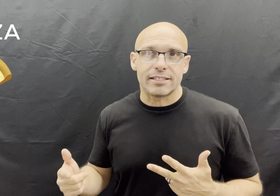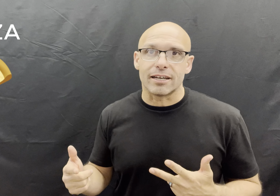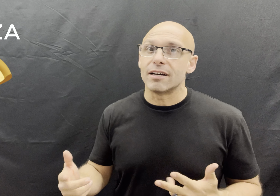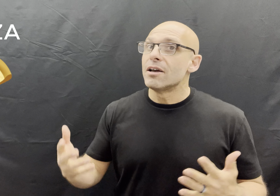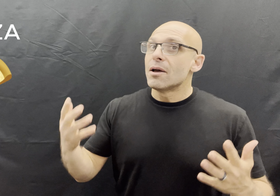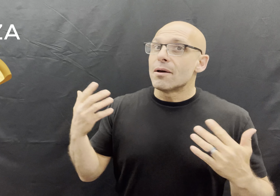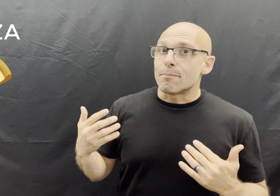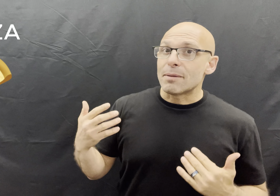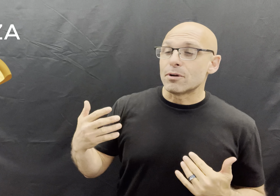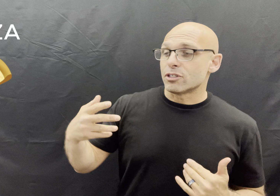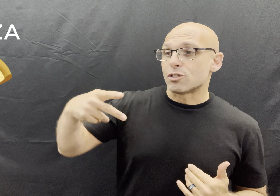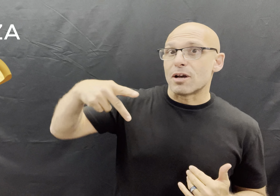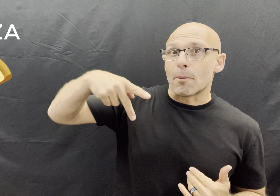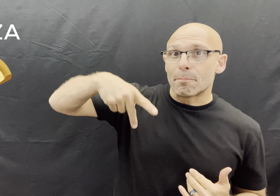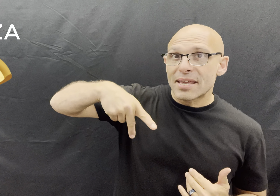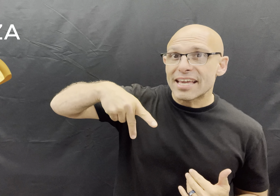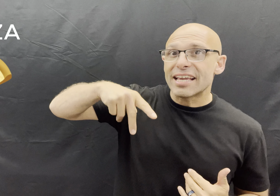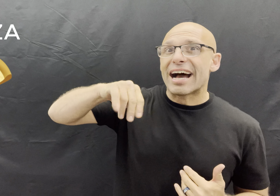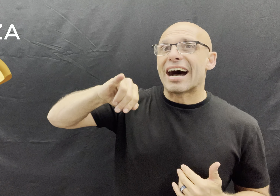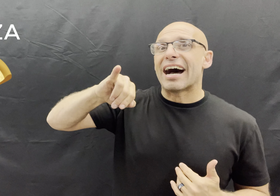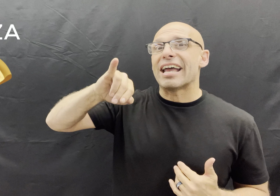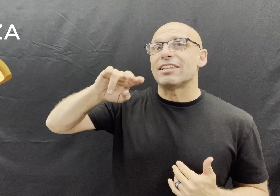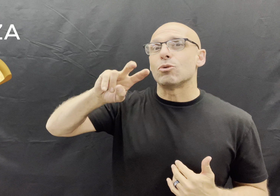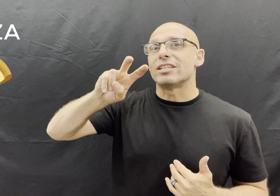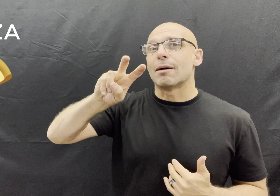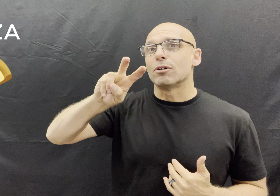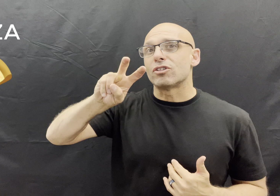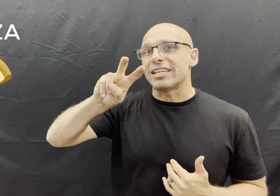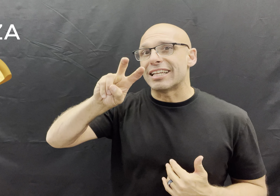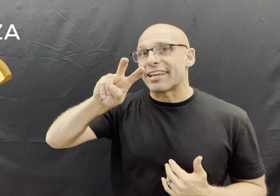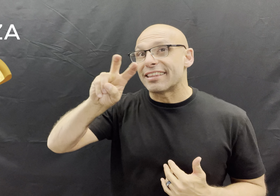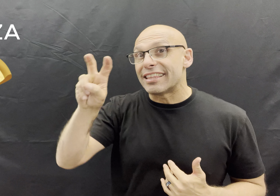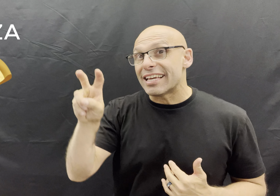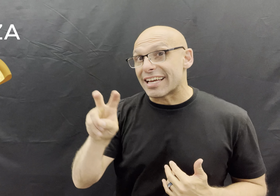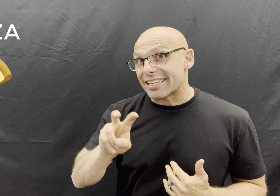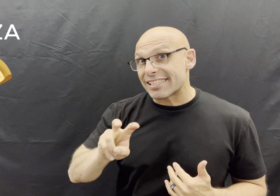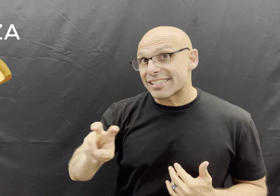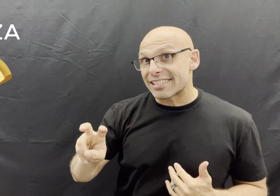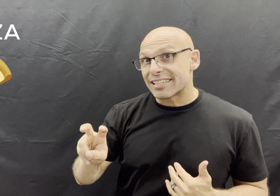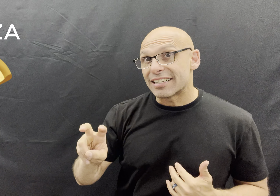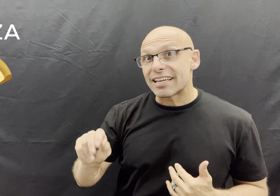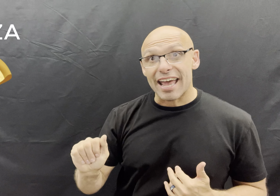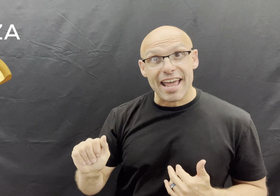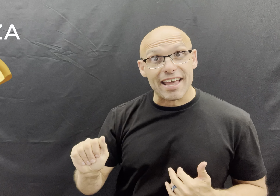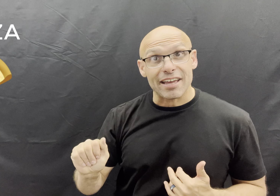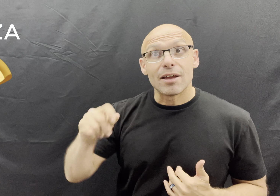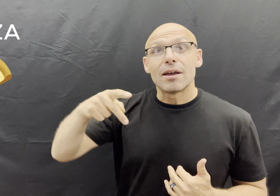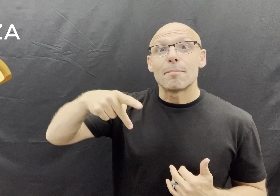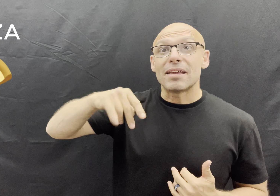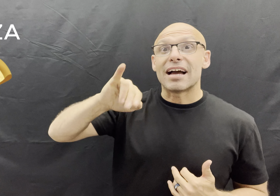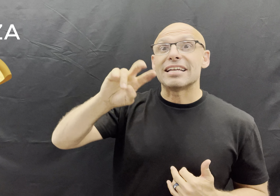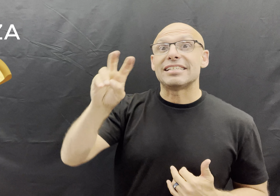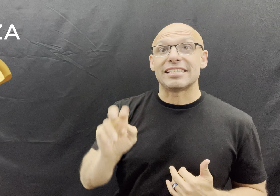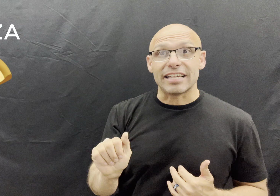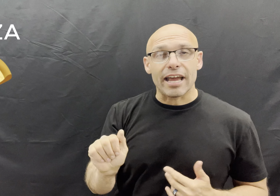pizza. People used to spell P-I and do a double Z like this, A, P-I-Z-Z-A. And some